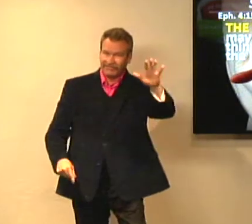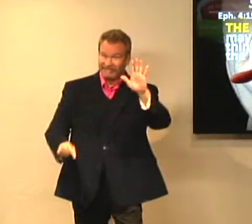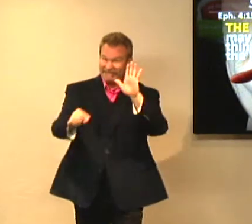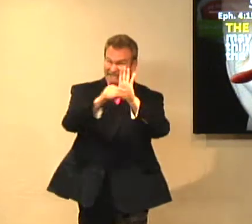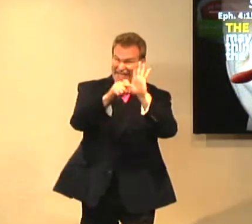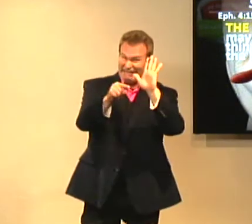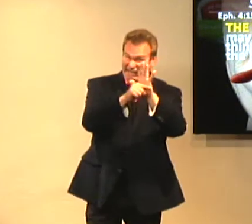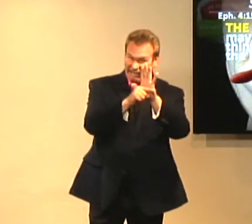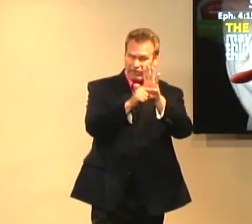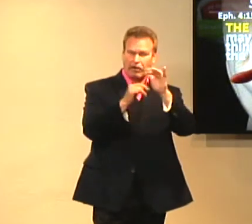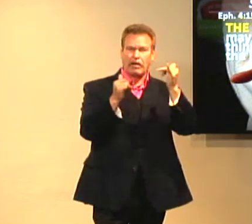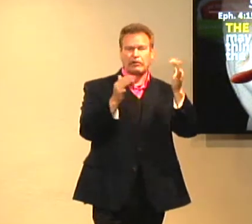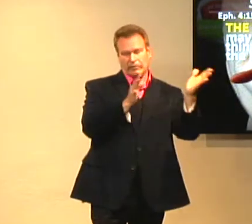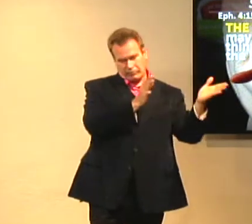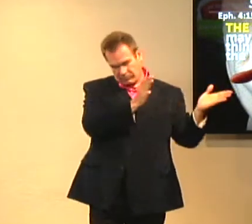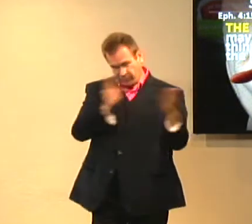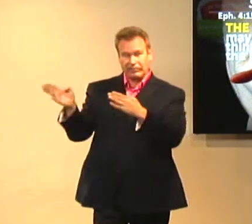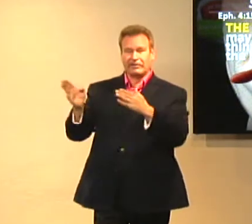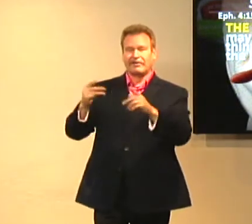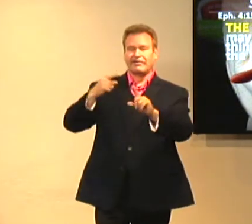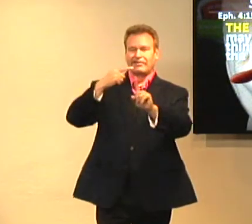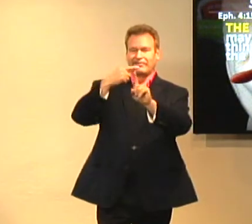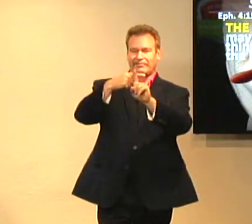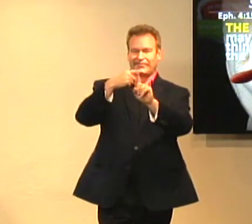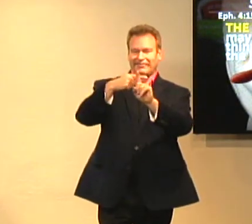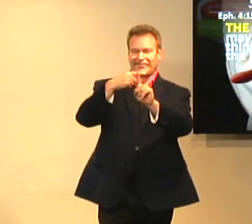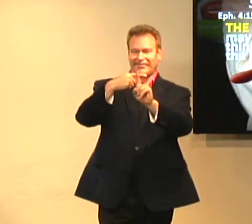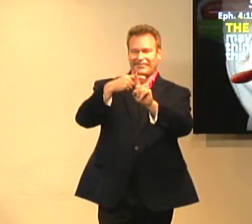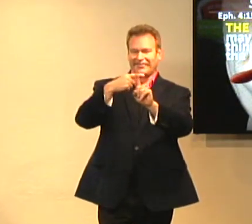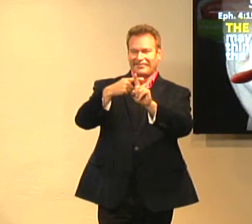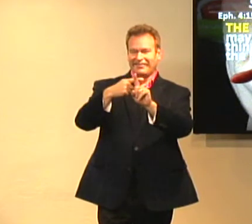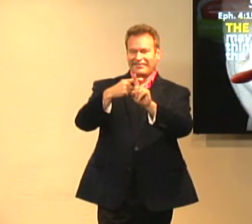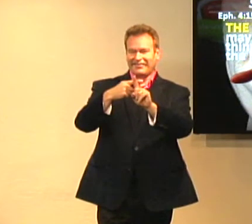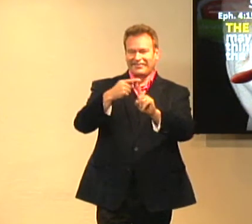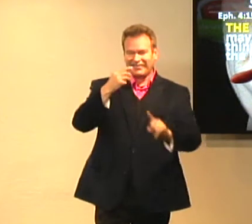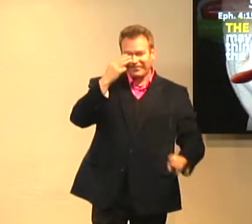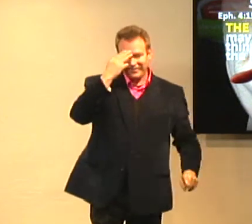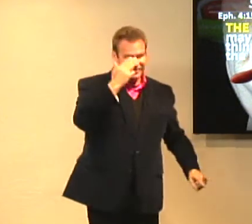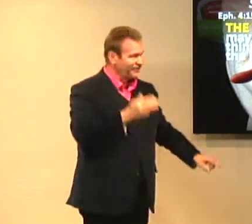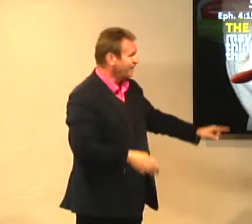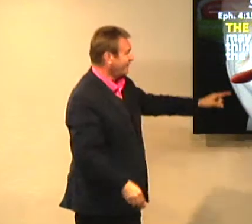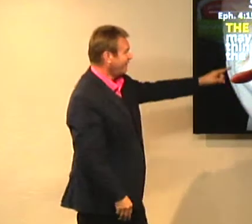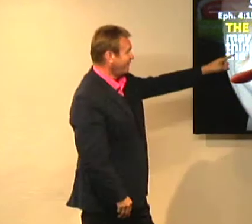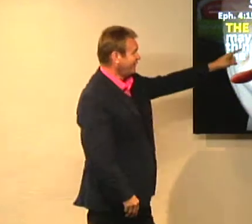So this word negativity is negative. Now what's the opposite of that? To be positive.